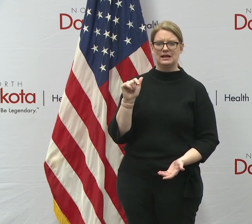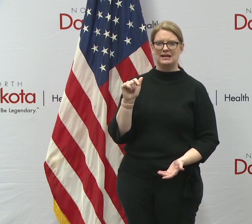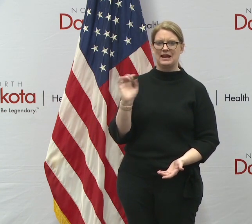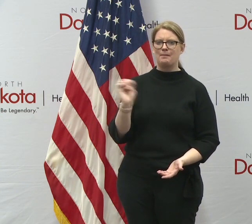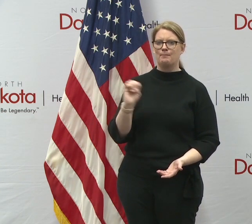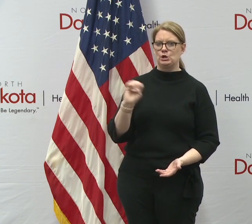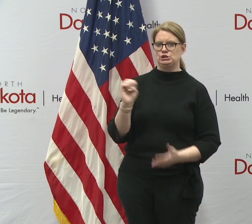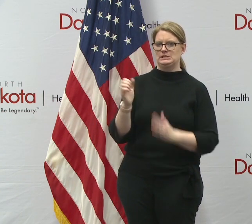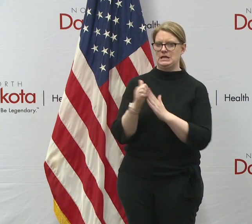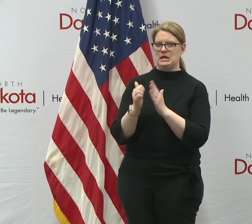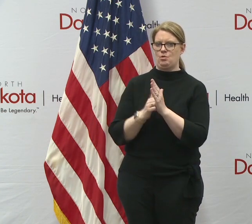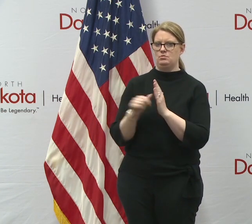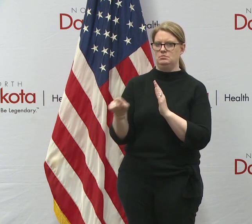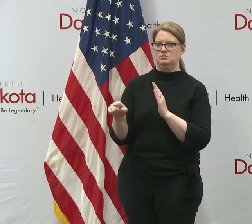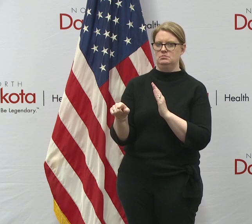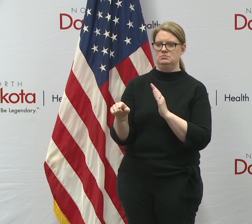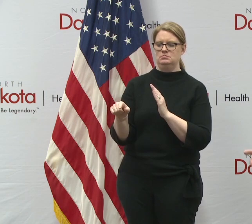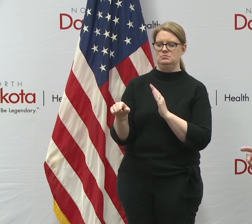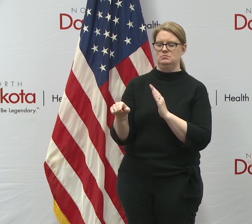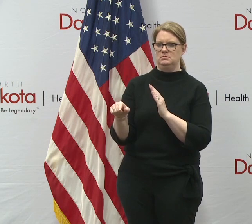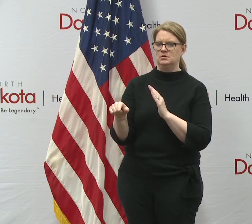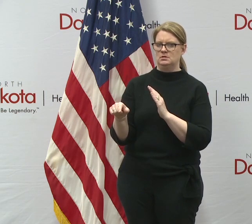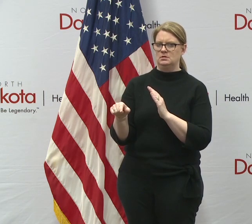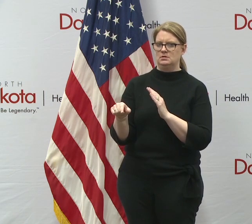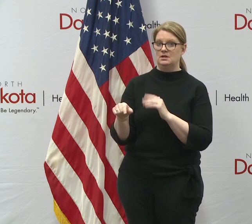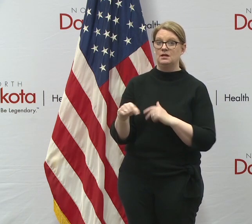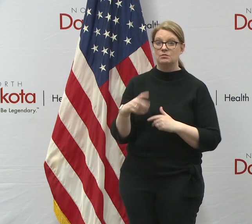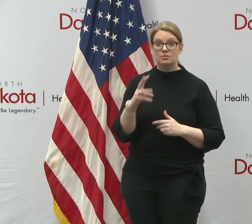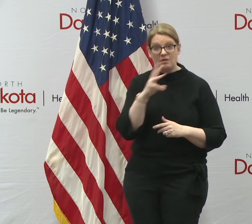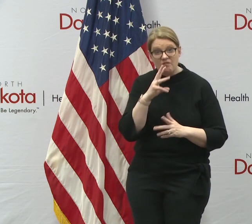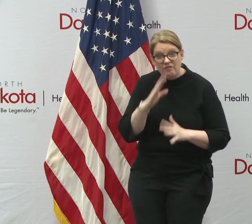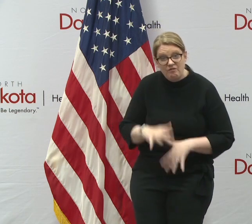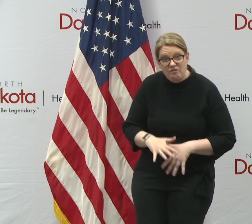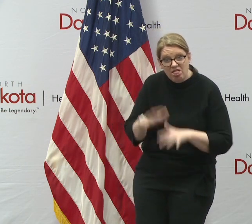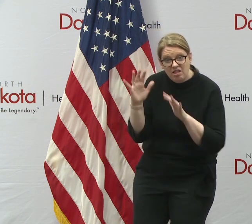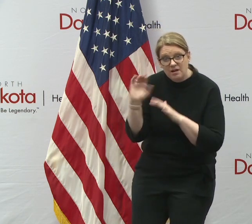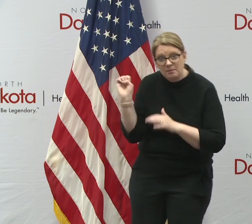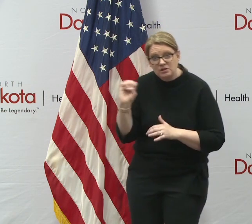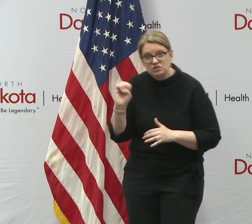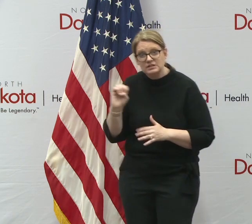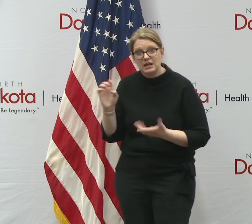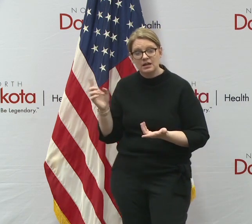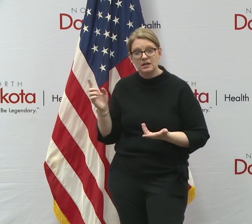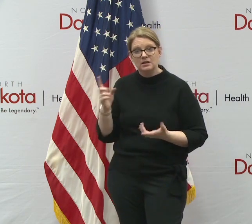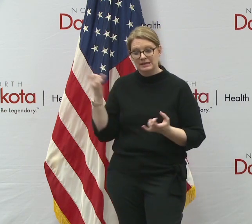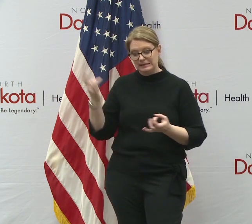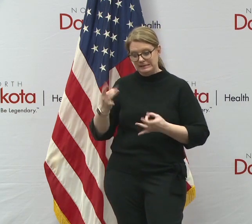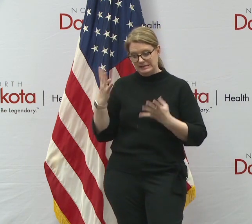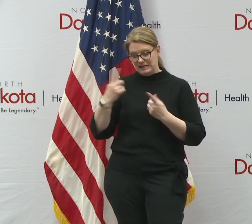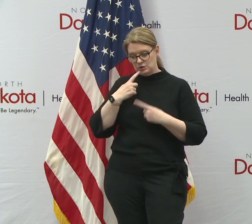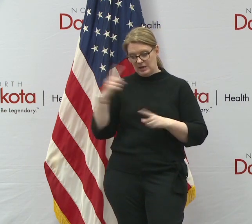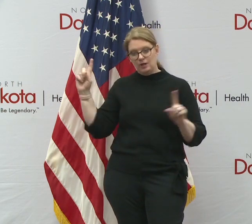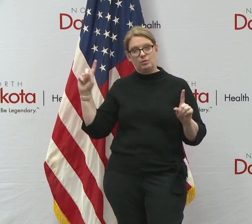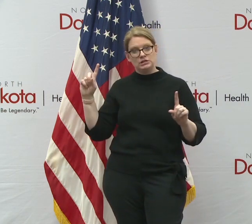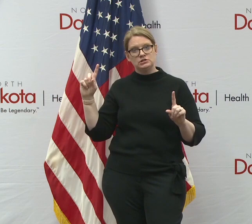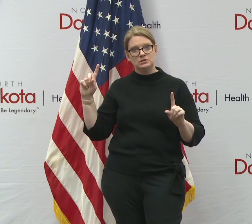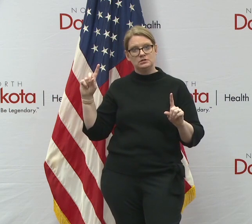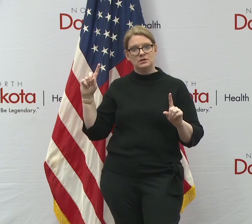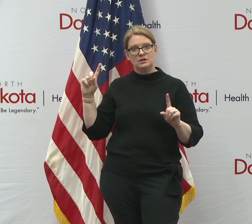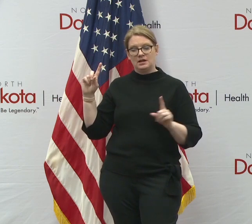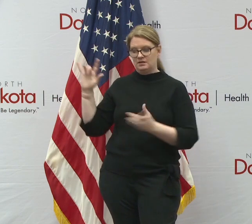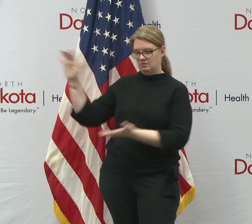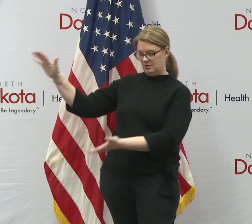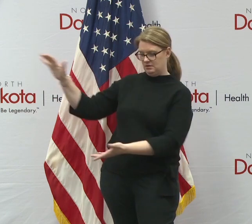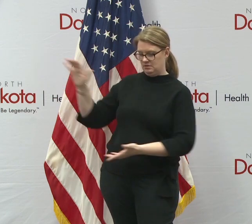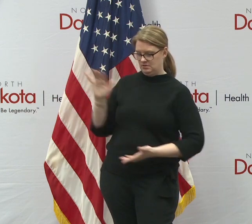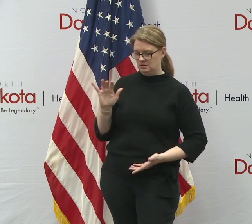emergency account. When we have a flood emergency and we get a disaster declaration, and then we get